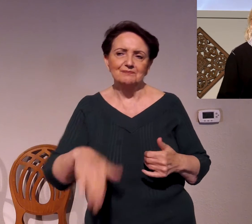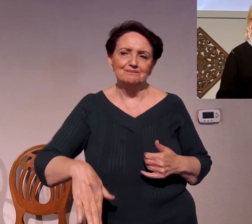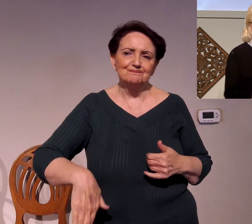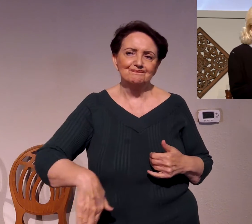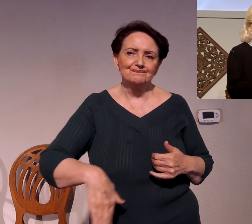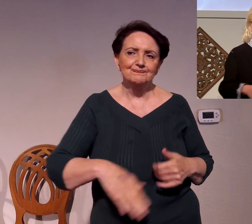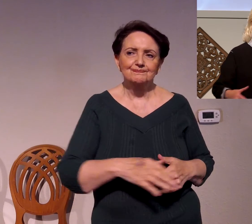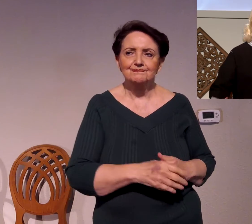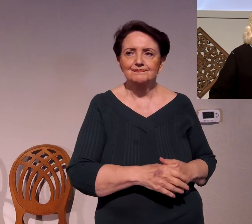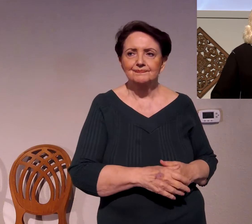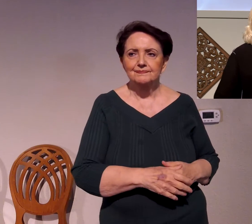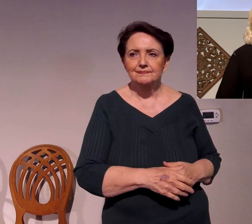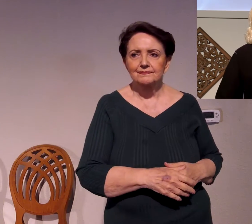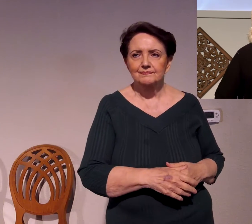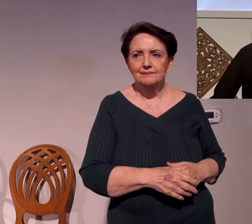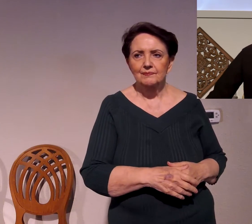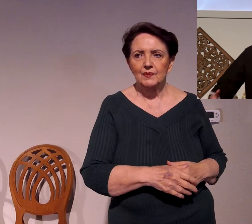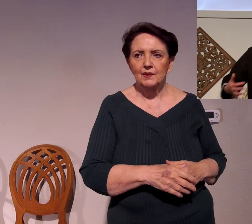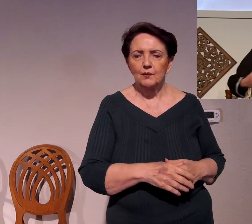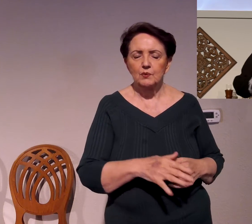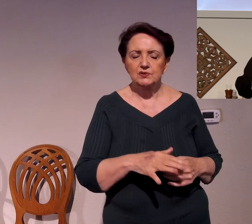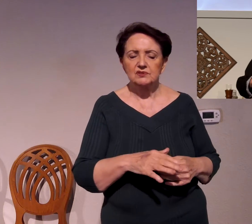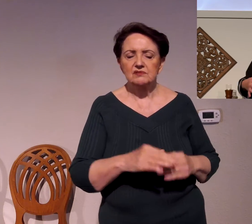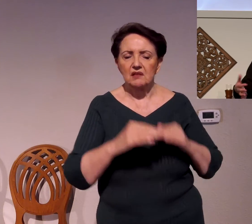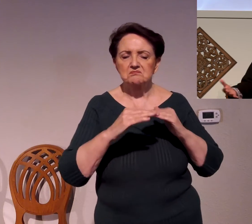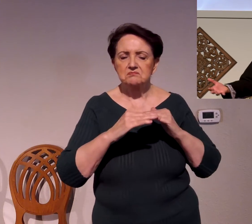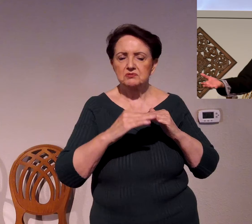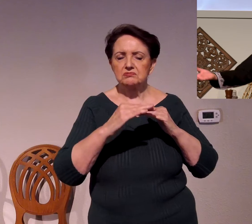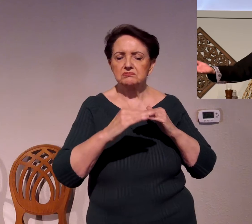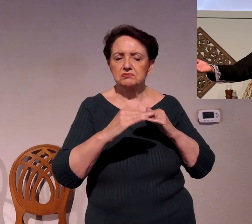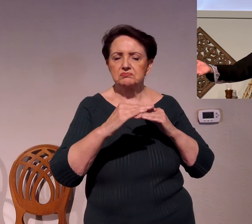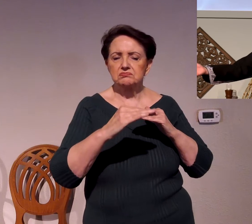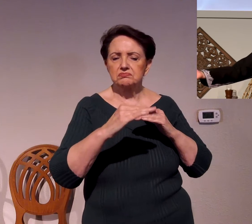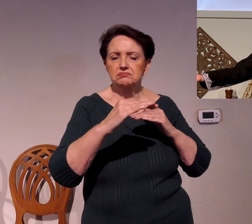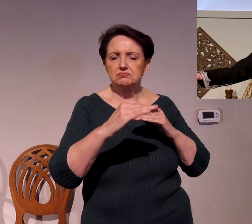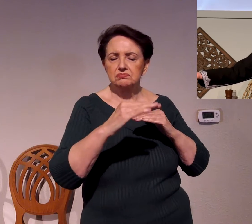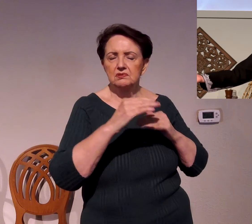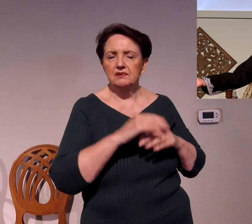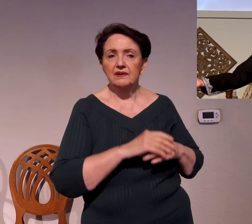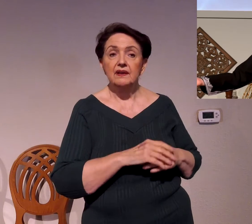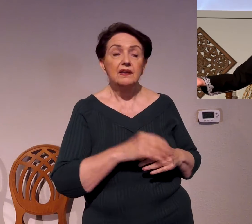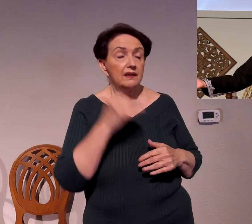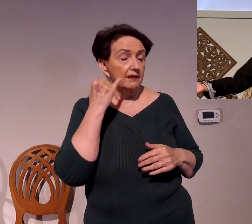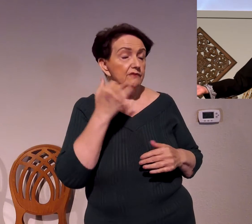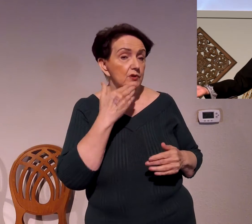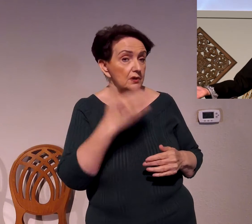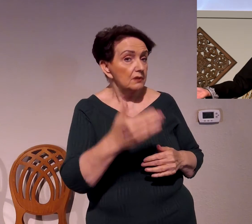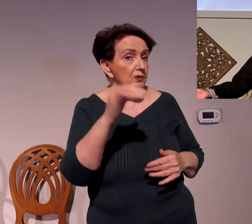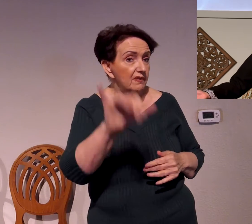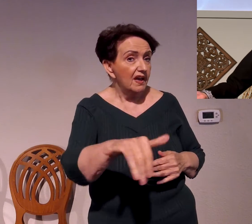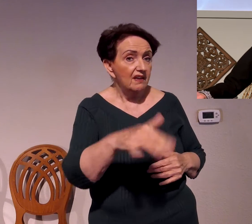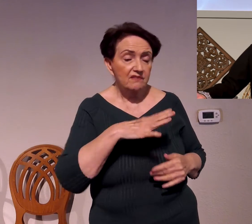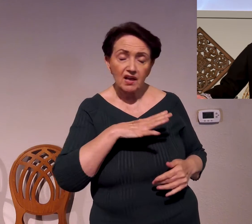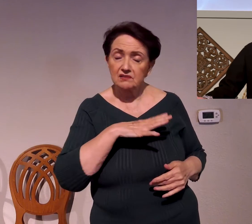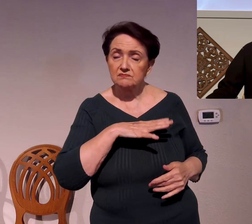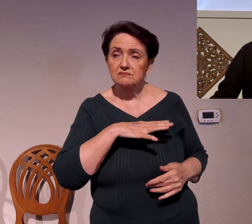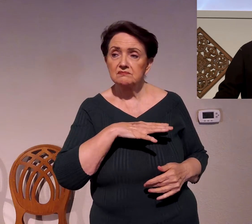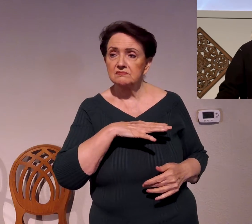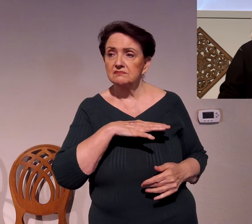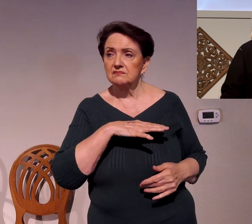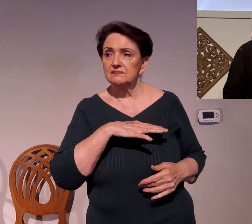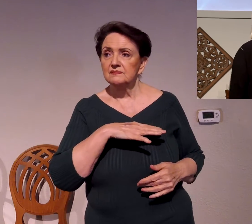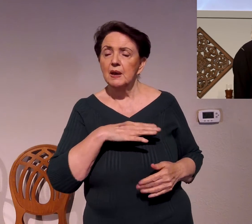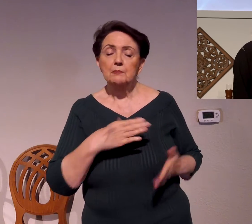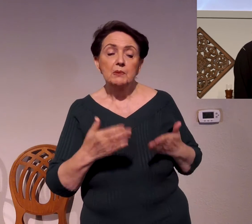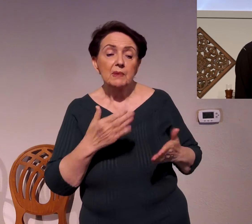We're right in the status quo of our lives. And if we're good with that, great. If we're good with that. But maybe there